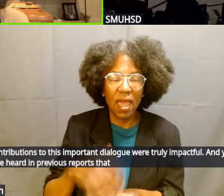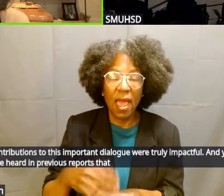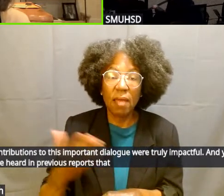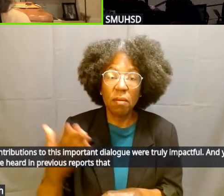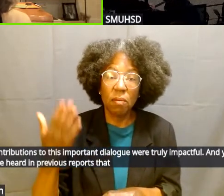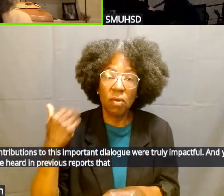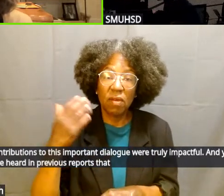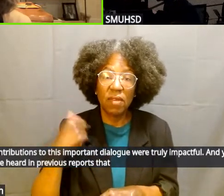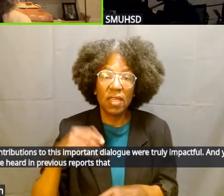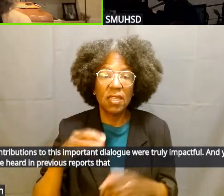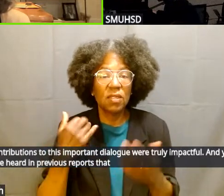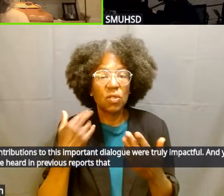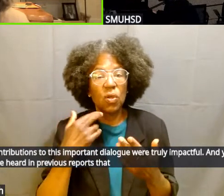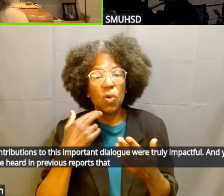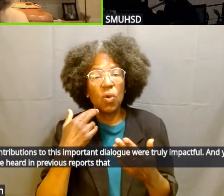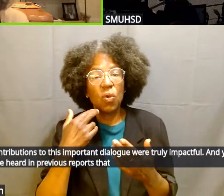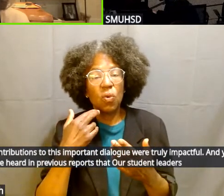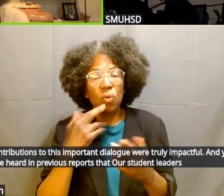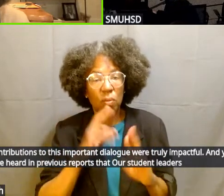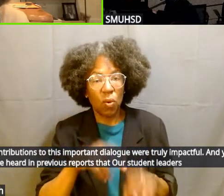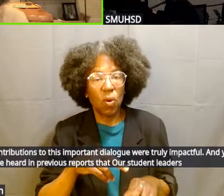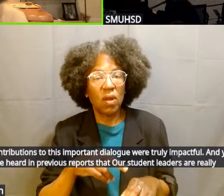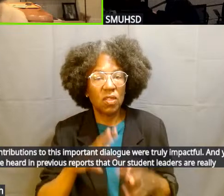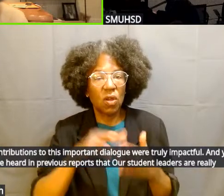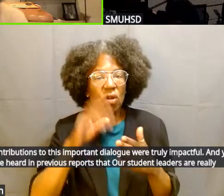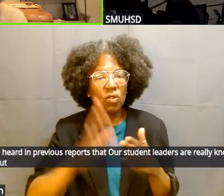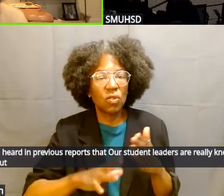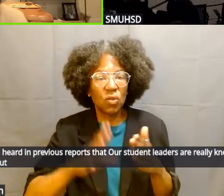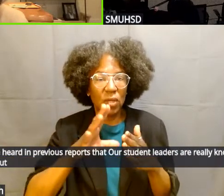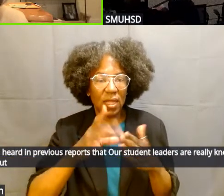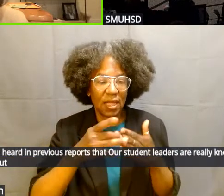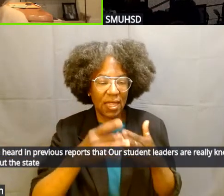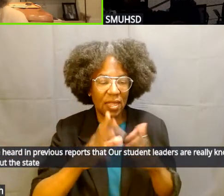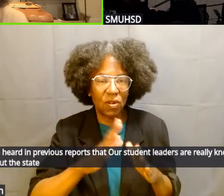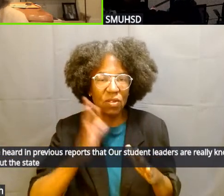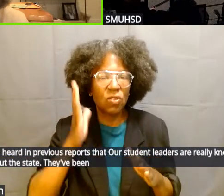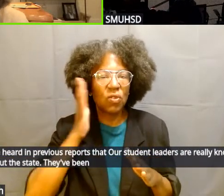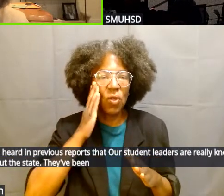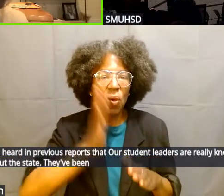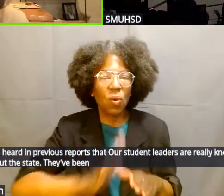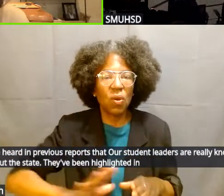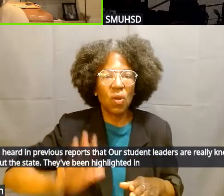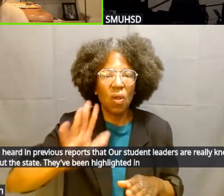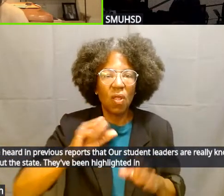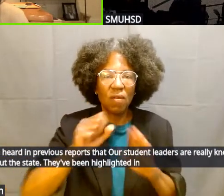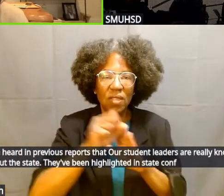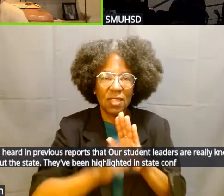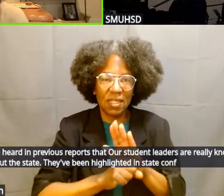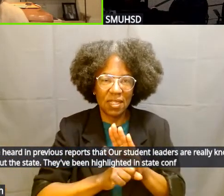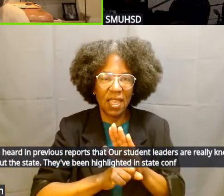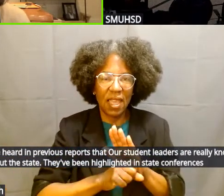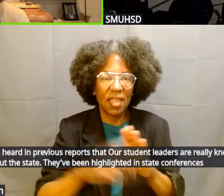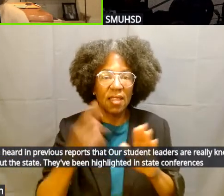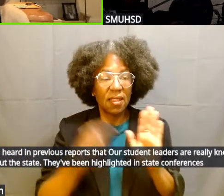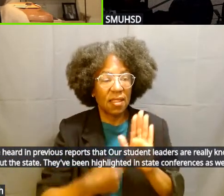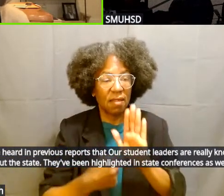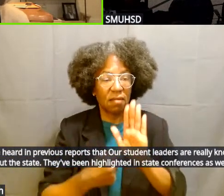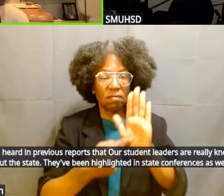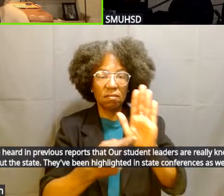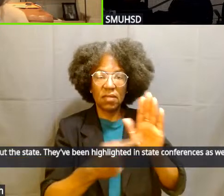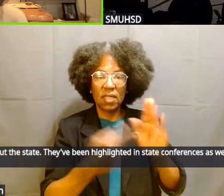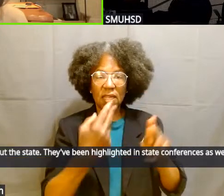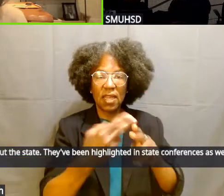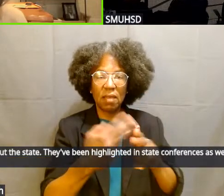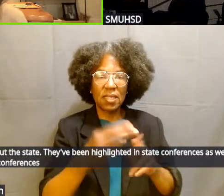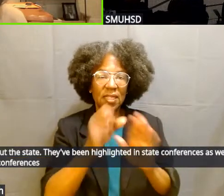our student leaders are really known throughout the state. They've been highlighted in state conferences as well as national